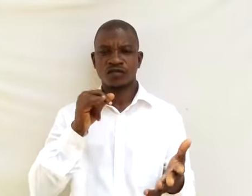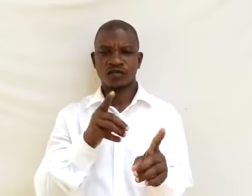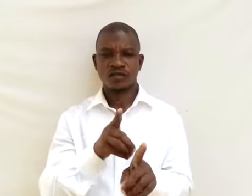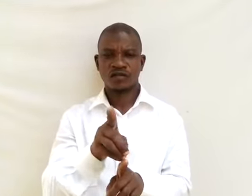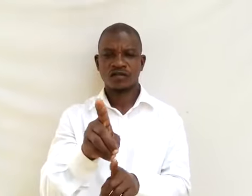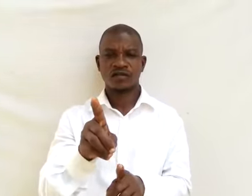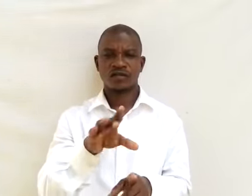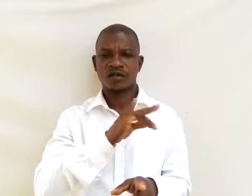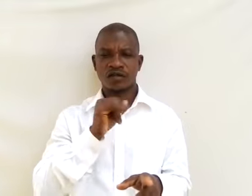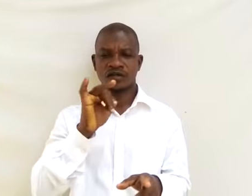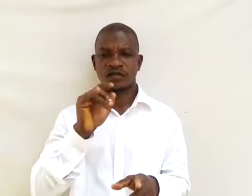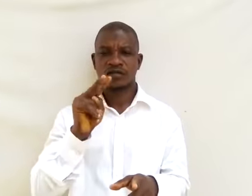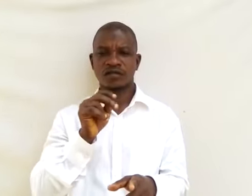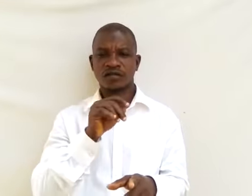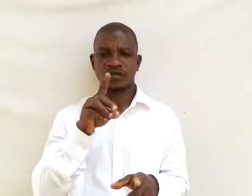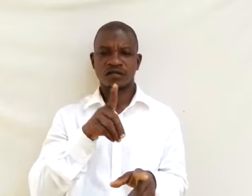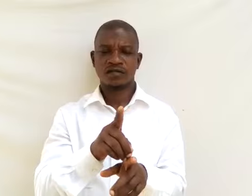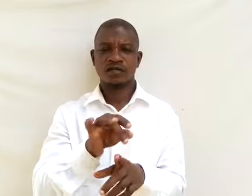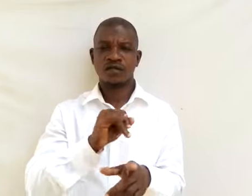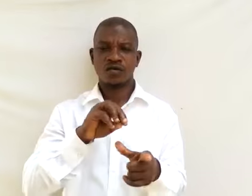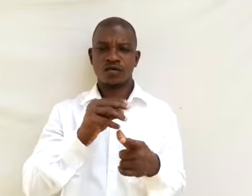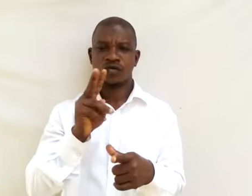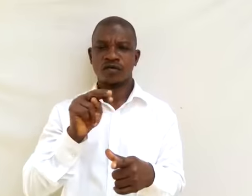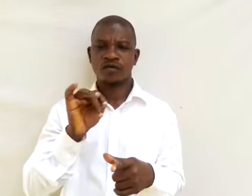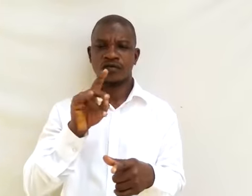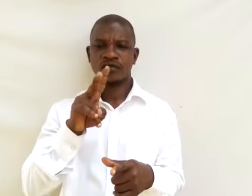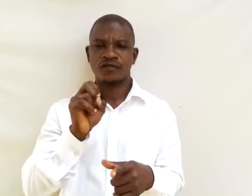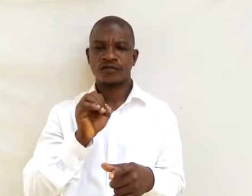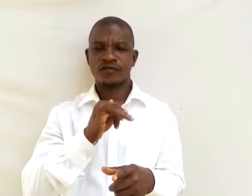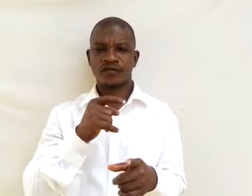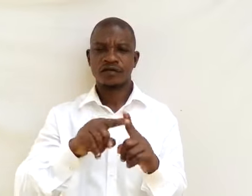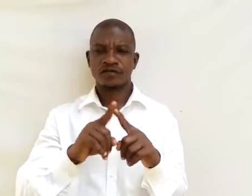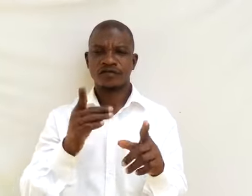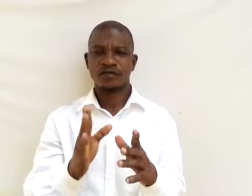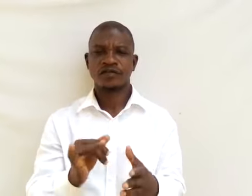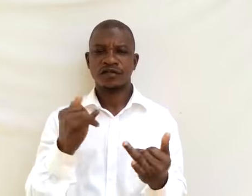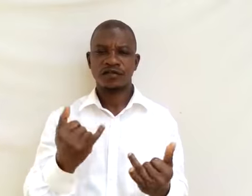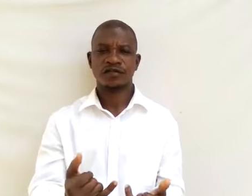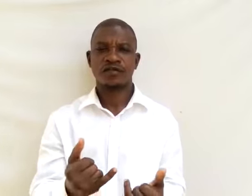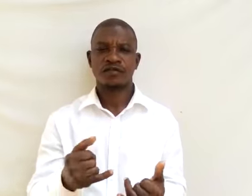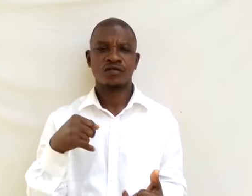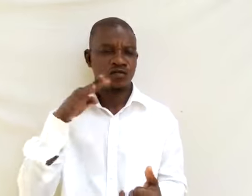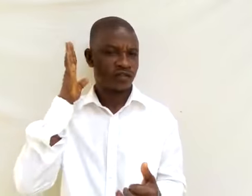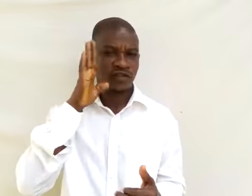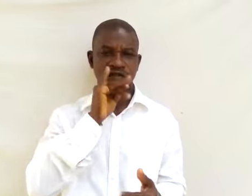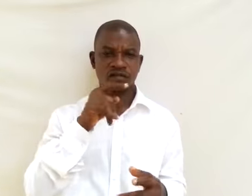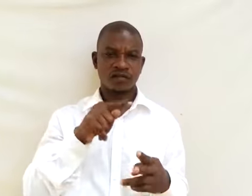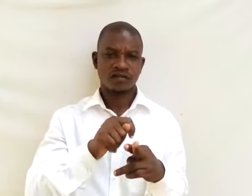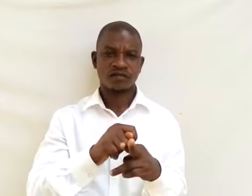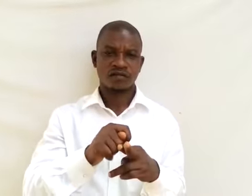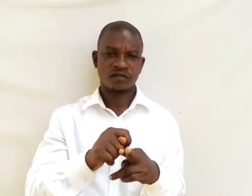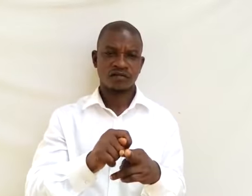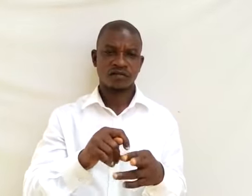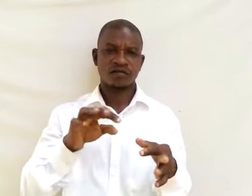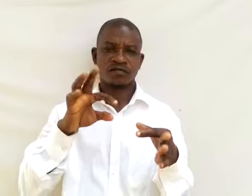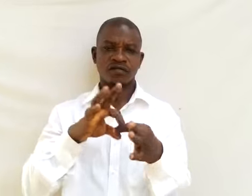direct and indirect or inverse variations. Now, we shall treat joint